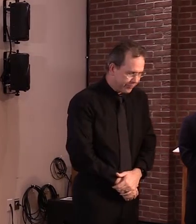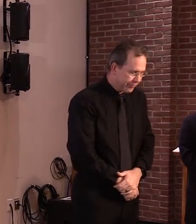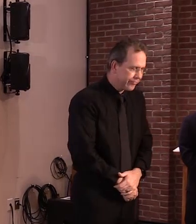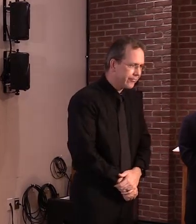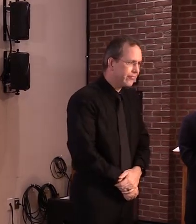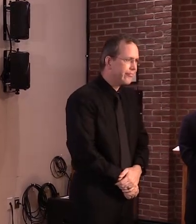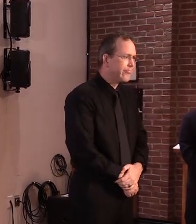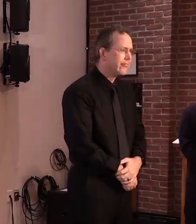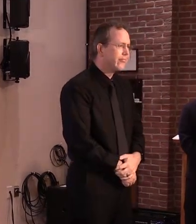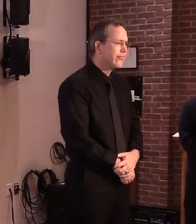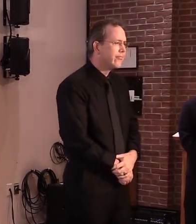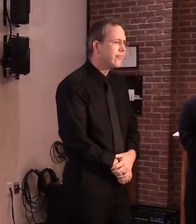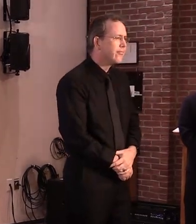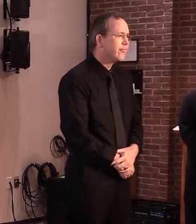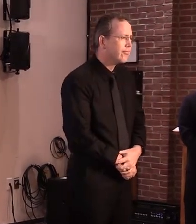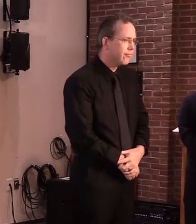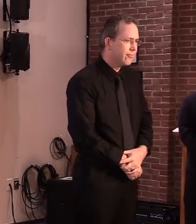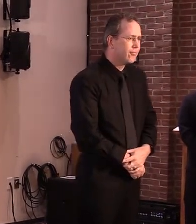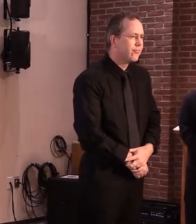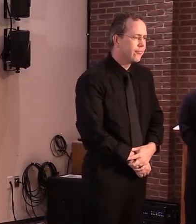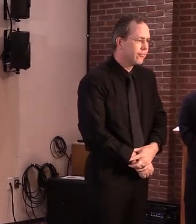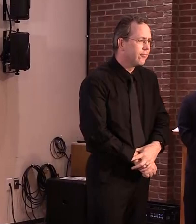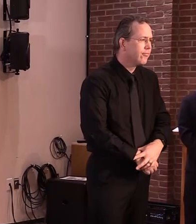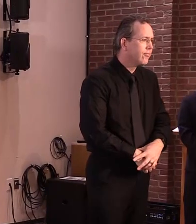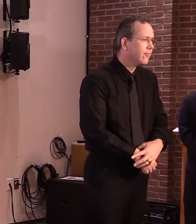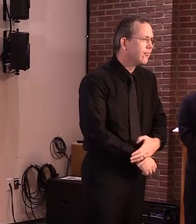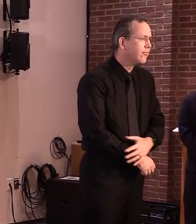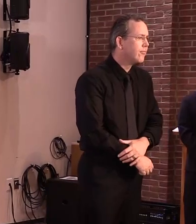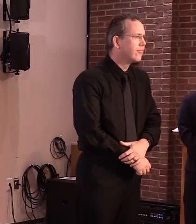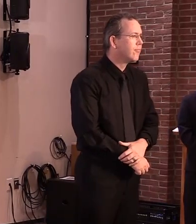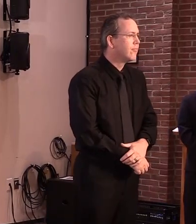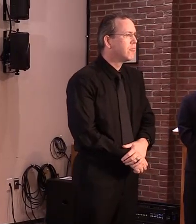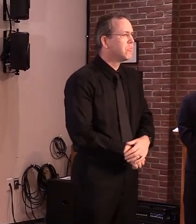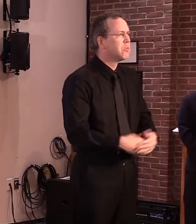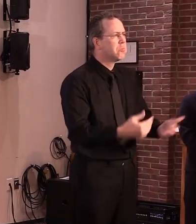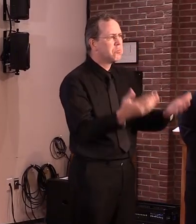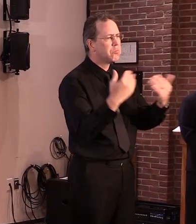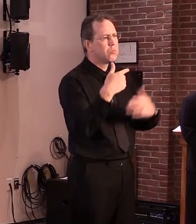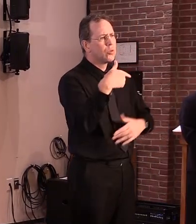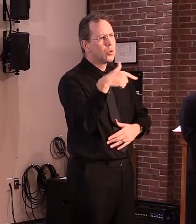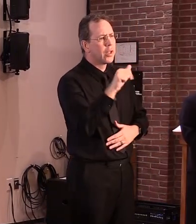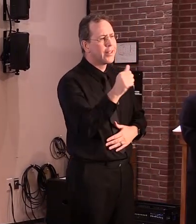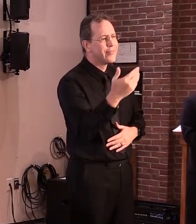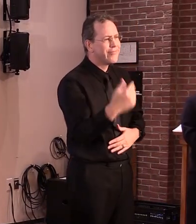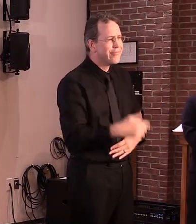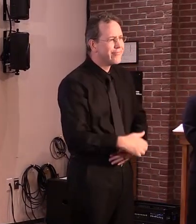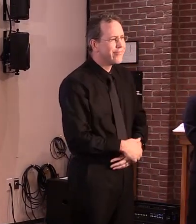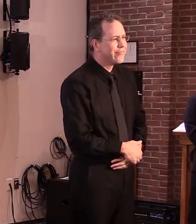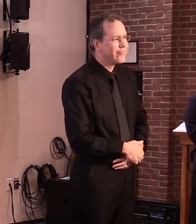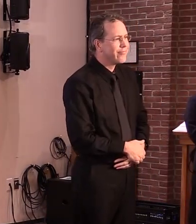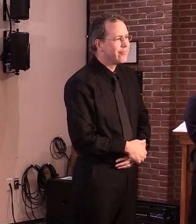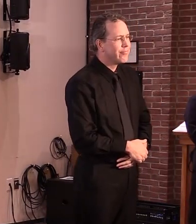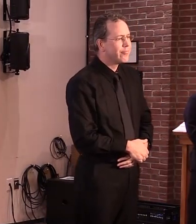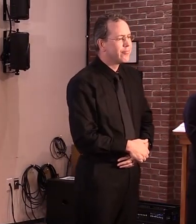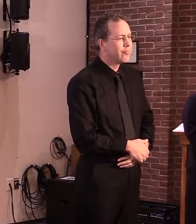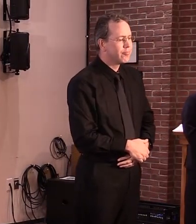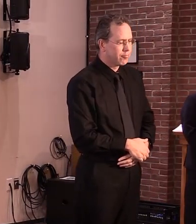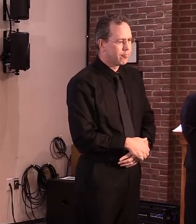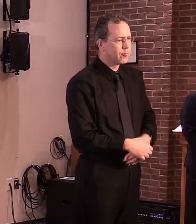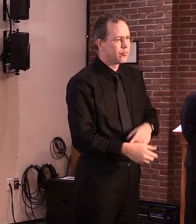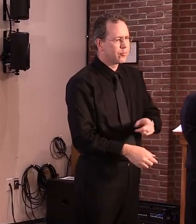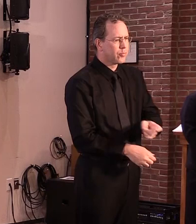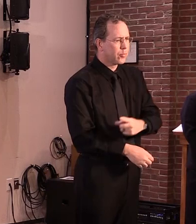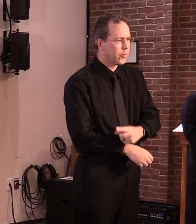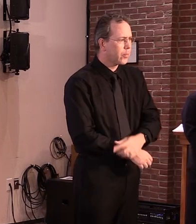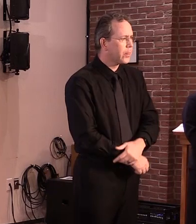Thank you, Commissioner Pichek. With that, we'll open it up to questions. Let's start with Calvin. Thank you. So this actually